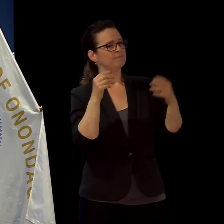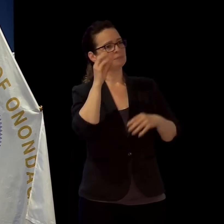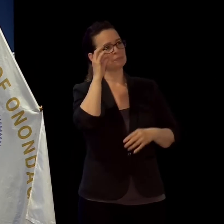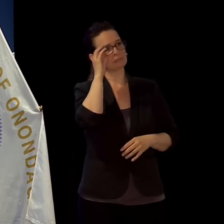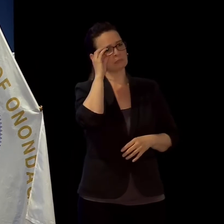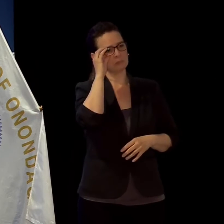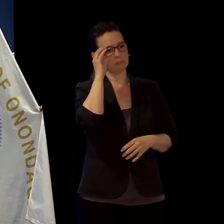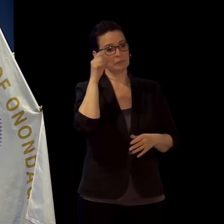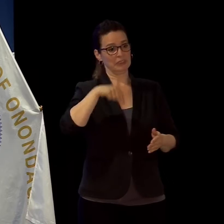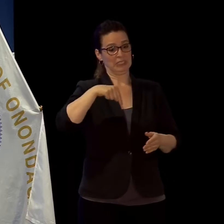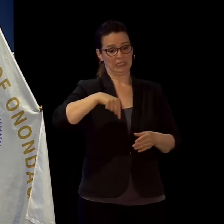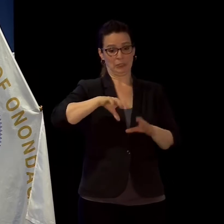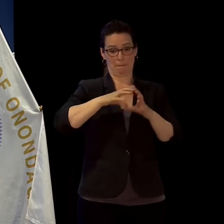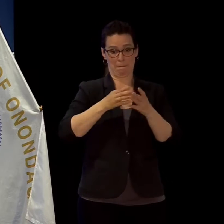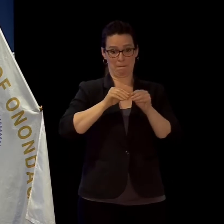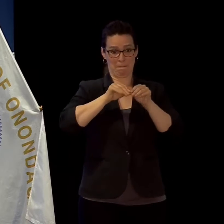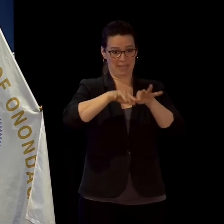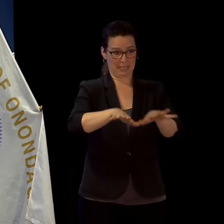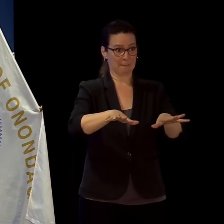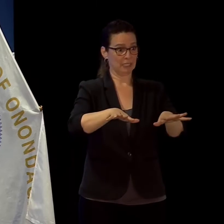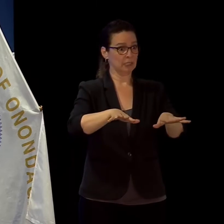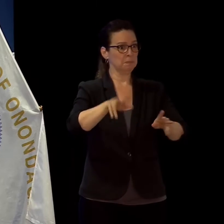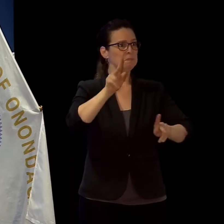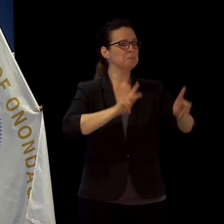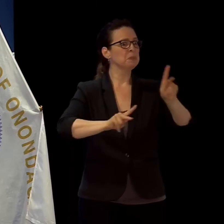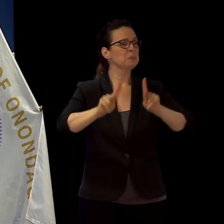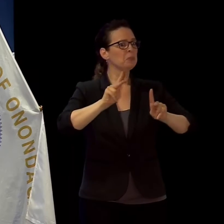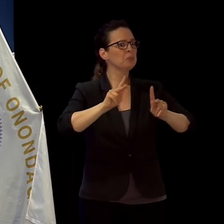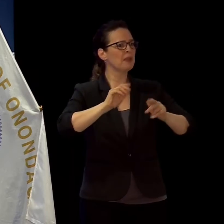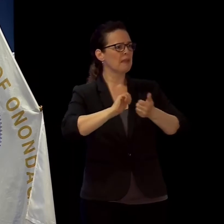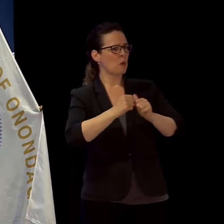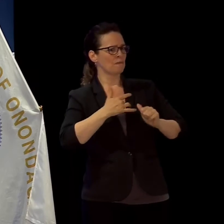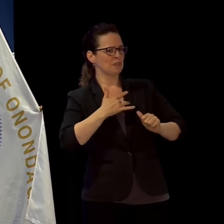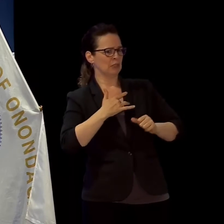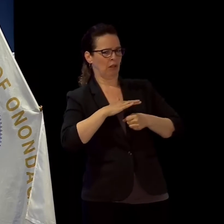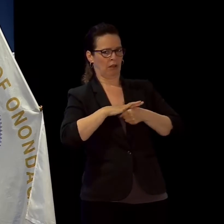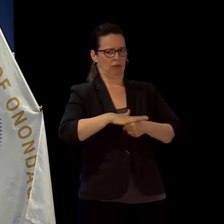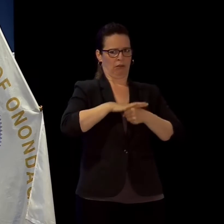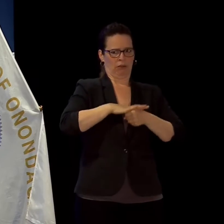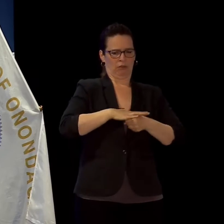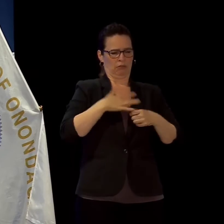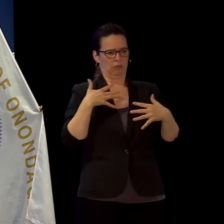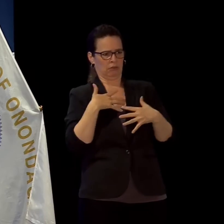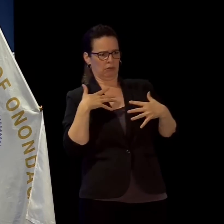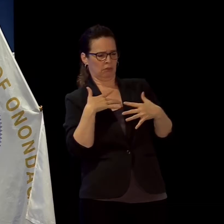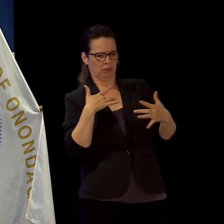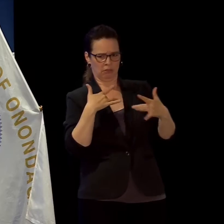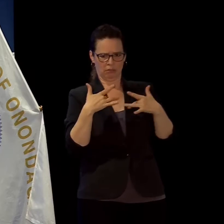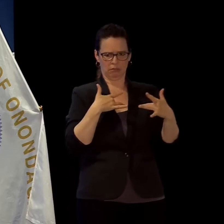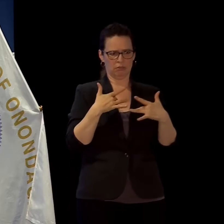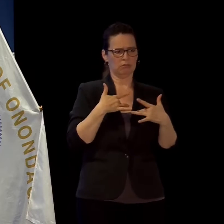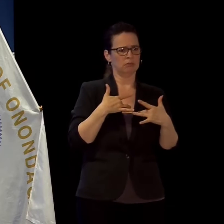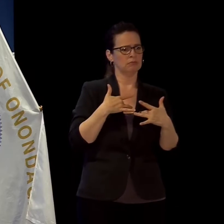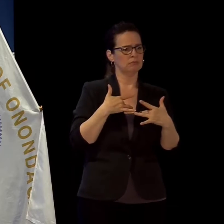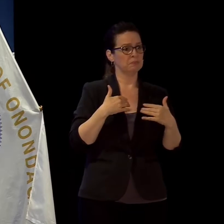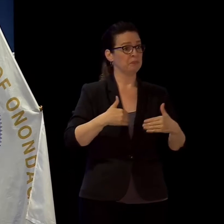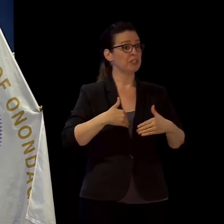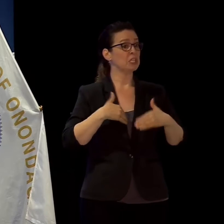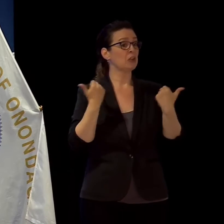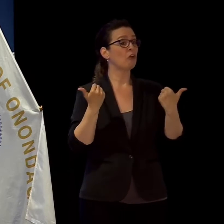this pandemic and where people stand ideologically on the pandemic, right? Your younger, more libertarian